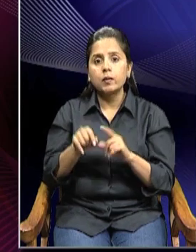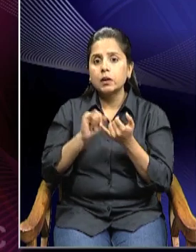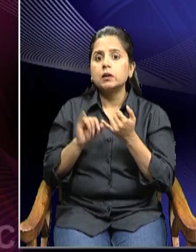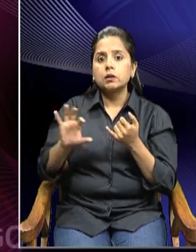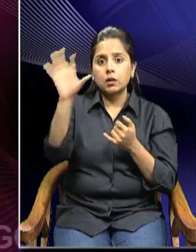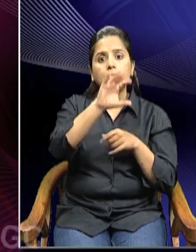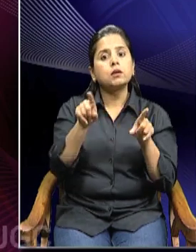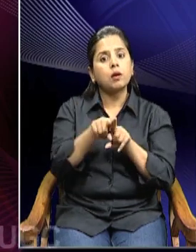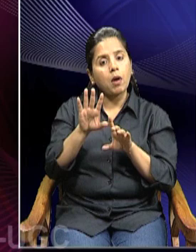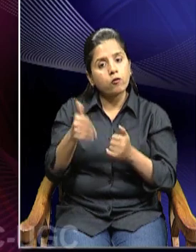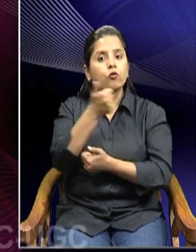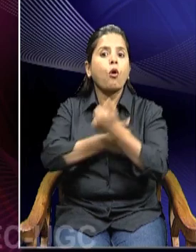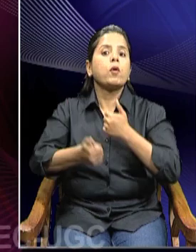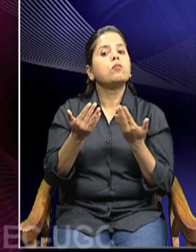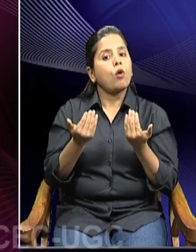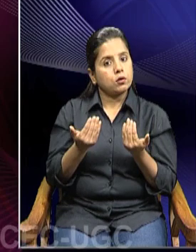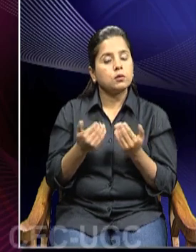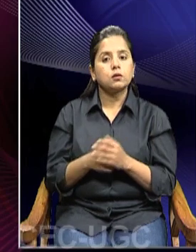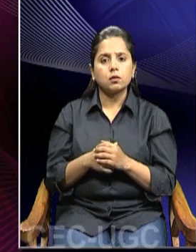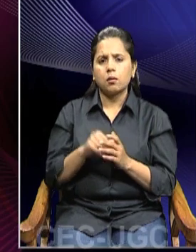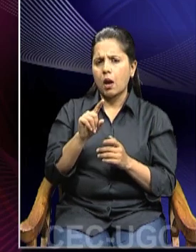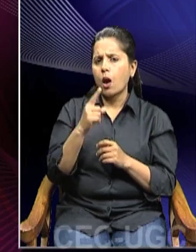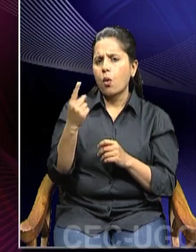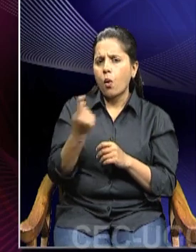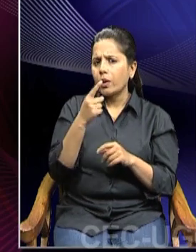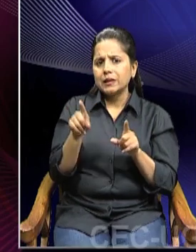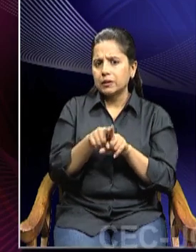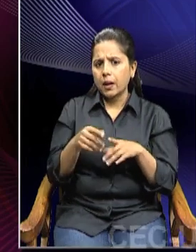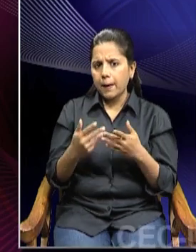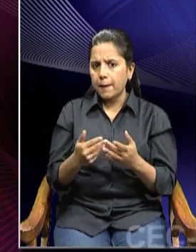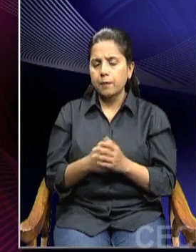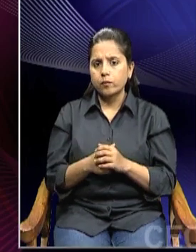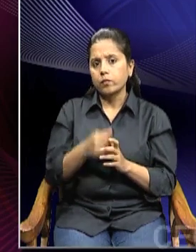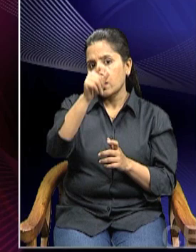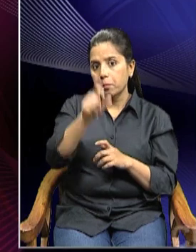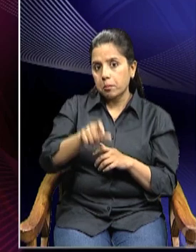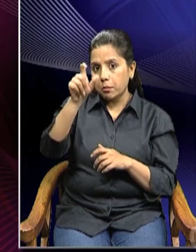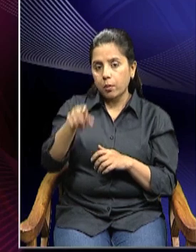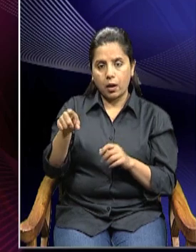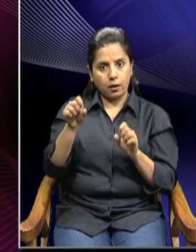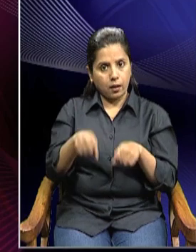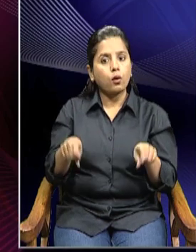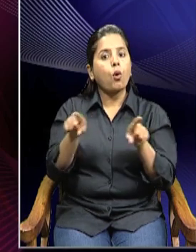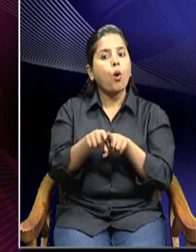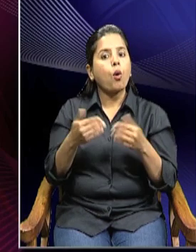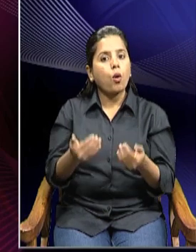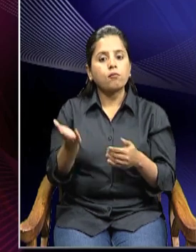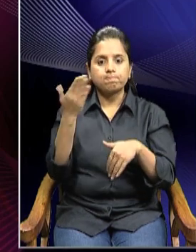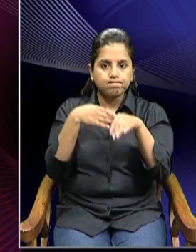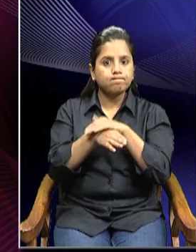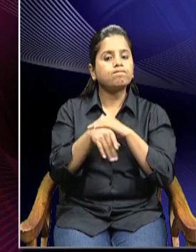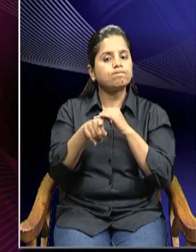are also competitive. But just as individuals can also enter